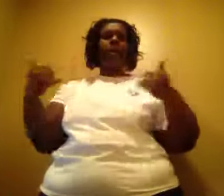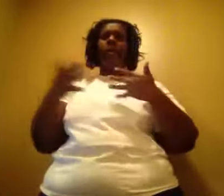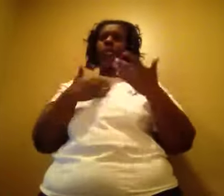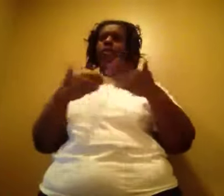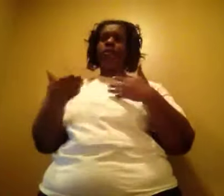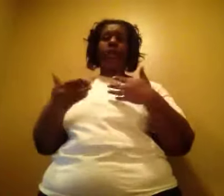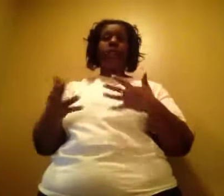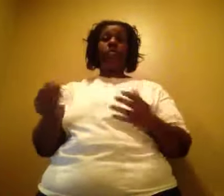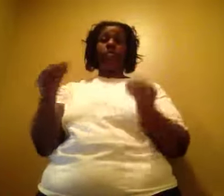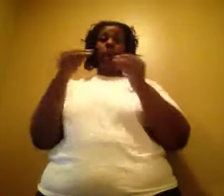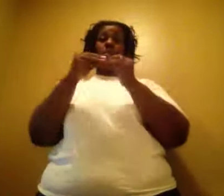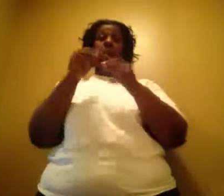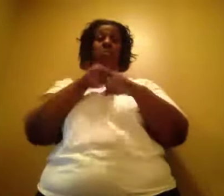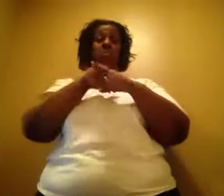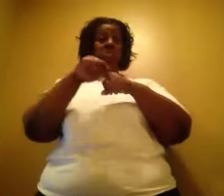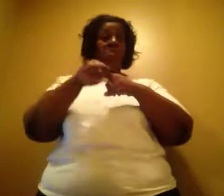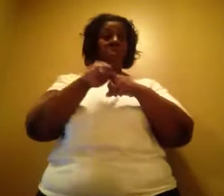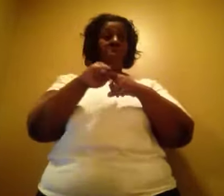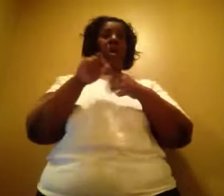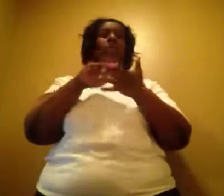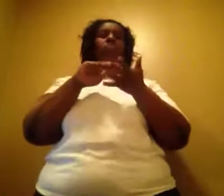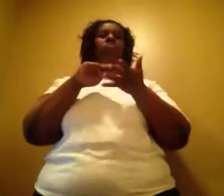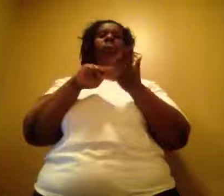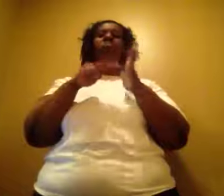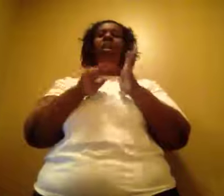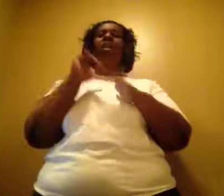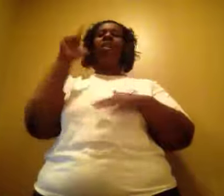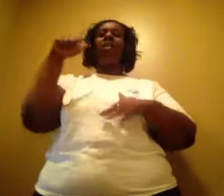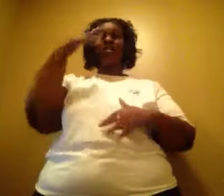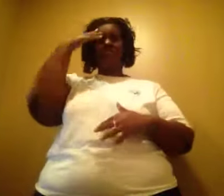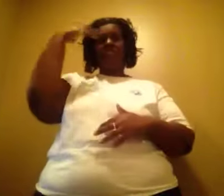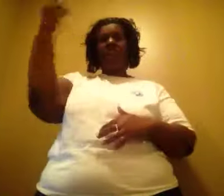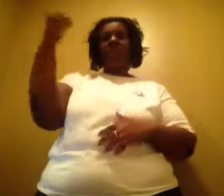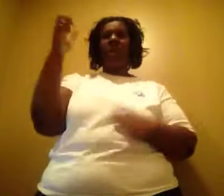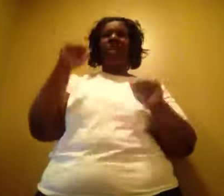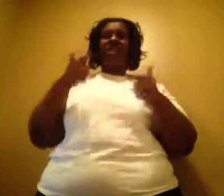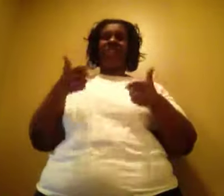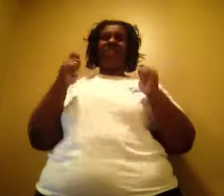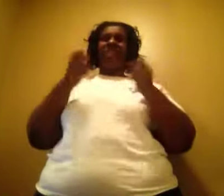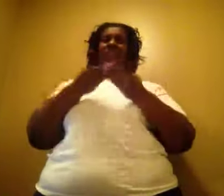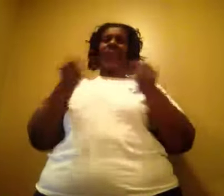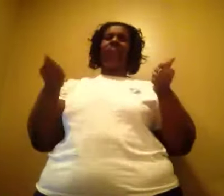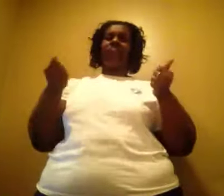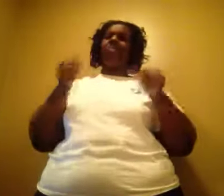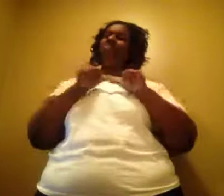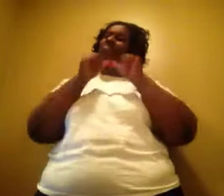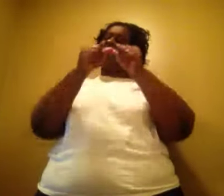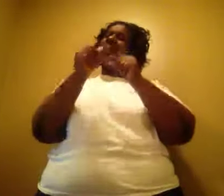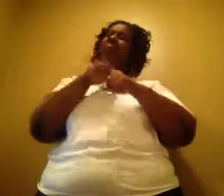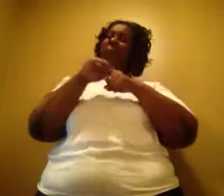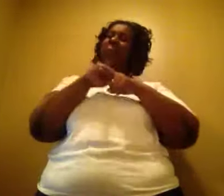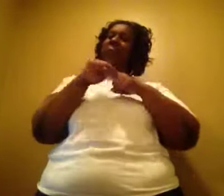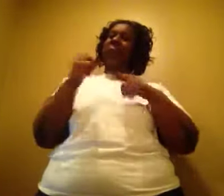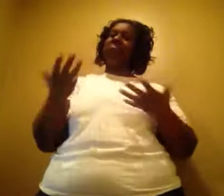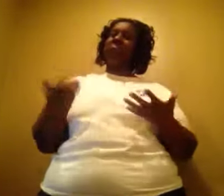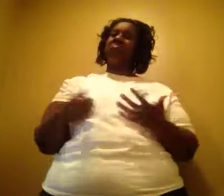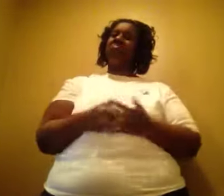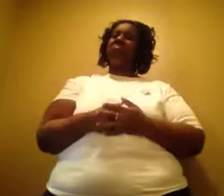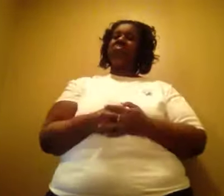you do, you'll hopefully memorize these, and you'll do these problems in like half a second. I promise you. You just got to keep practicing. Let's say I